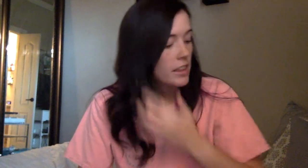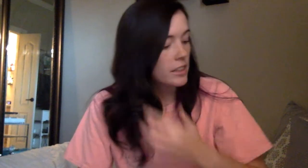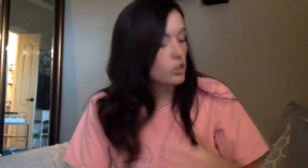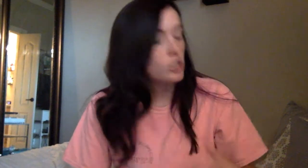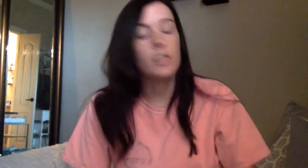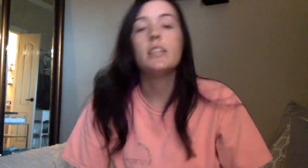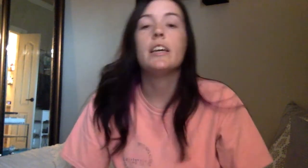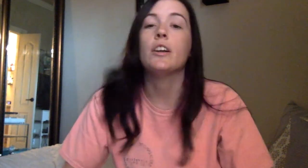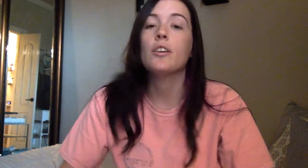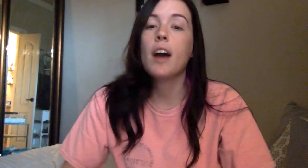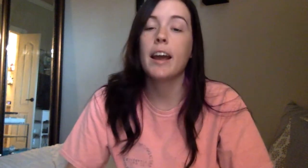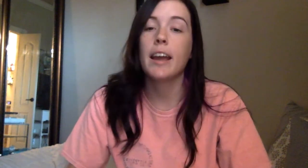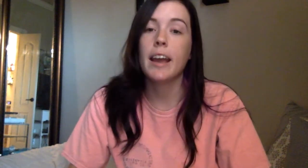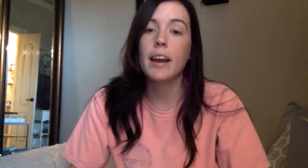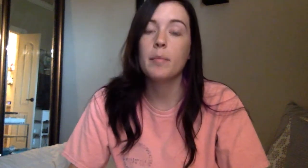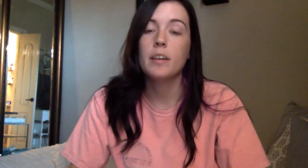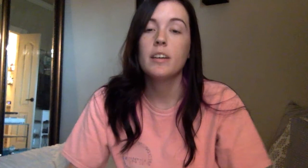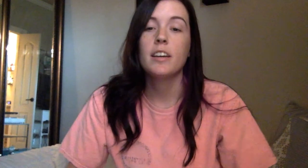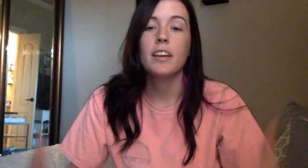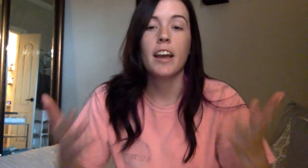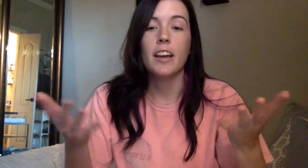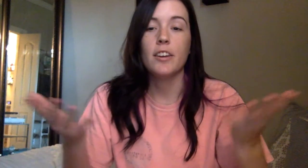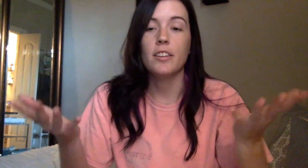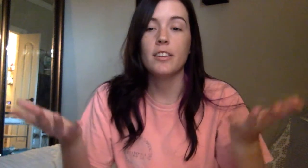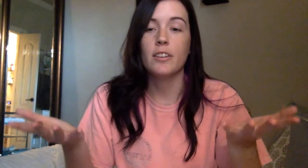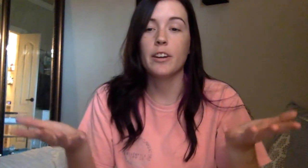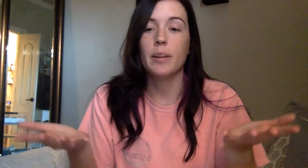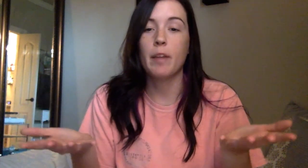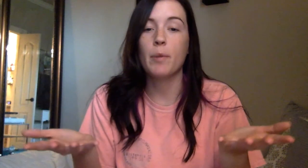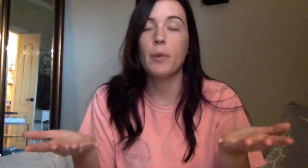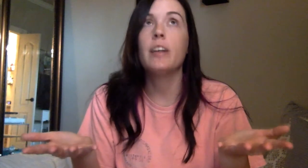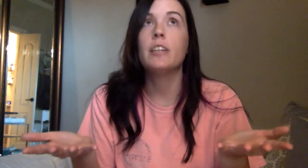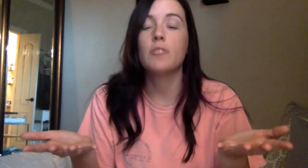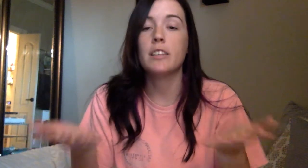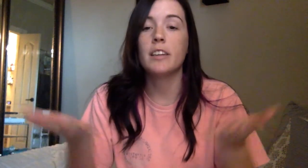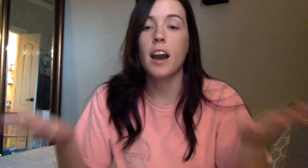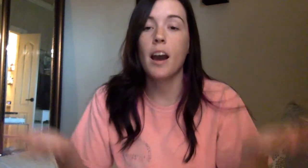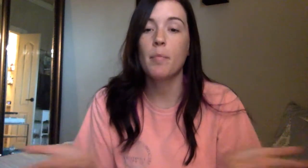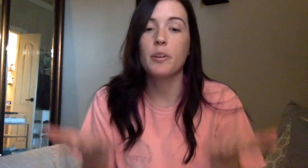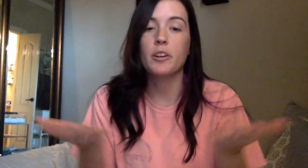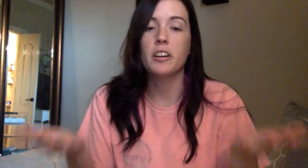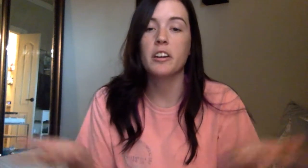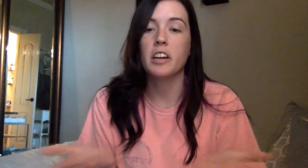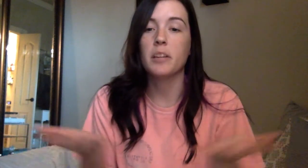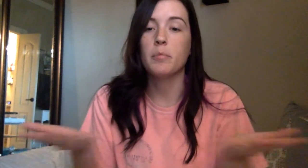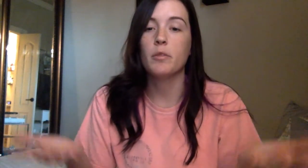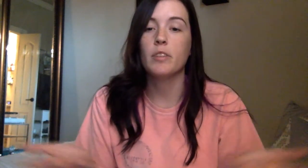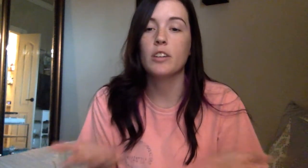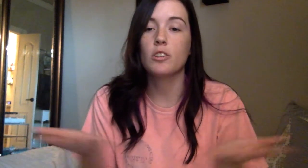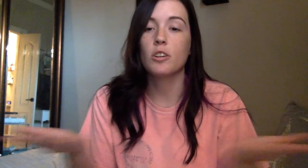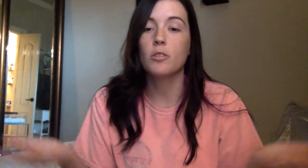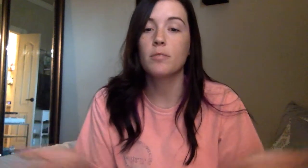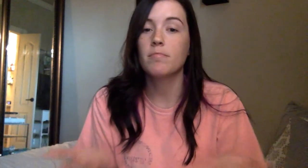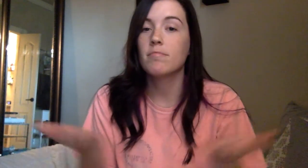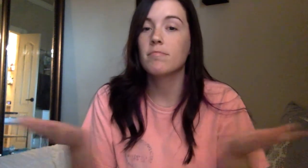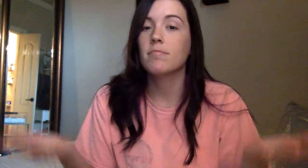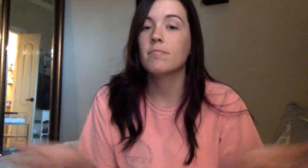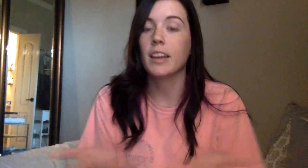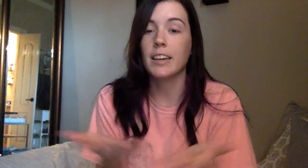She says, here I am. And you're going to have both hands facing up, and you're going to move it in a circle. Like